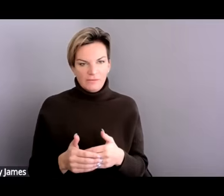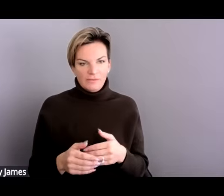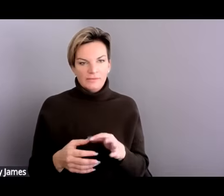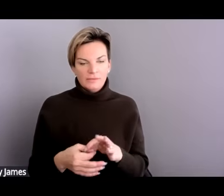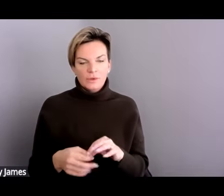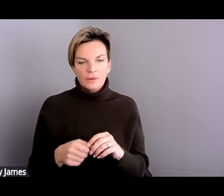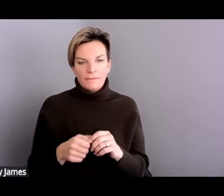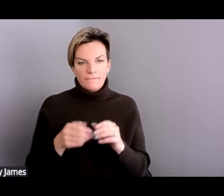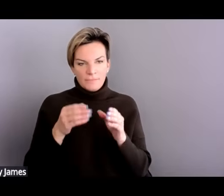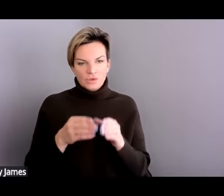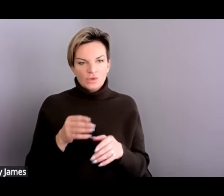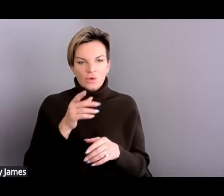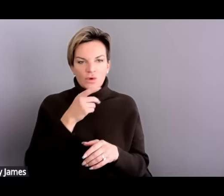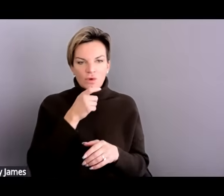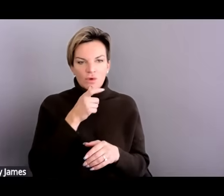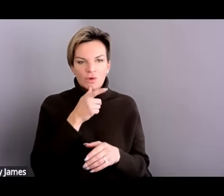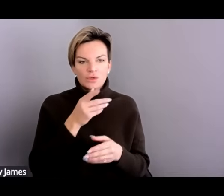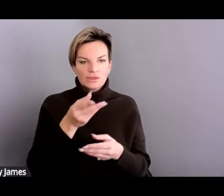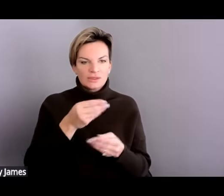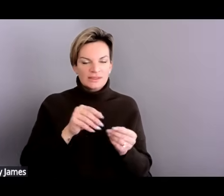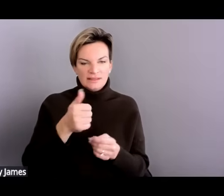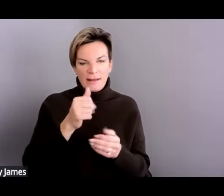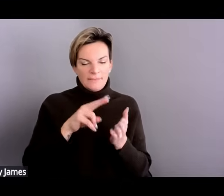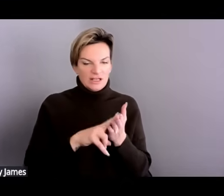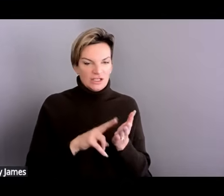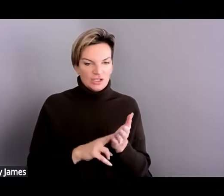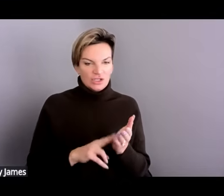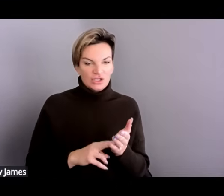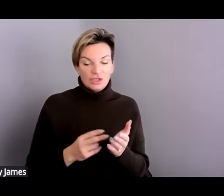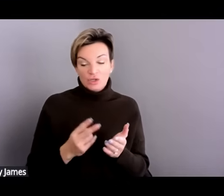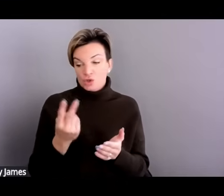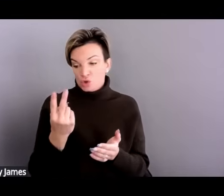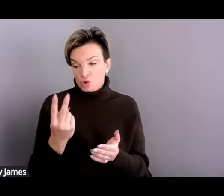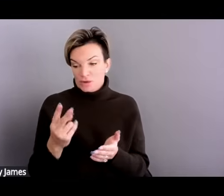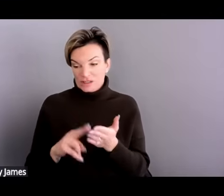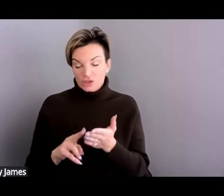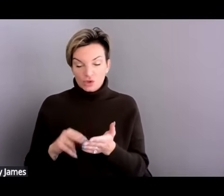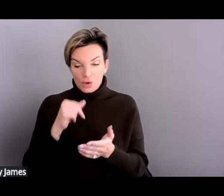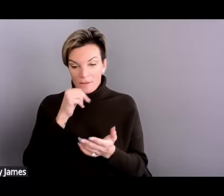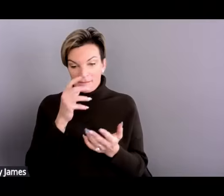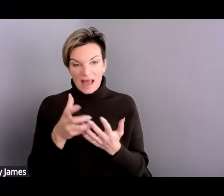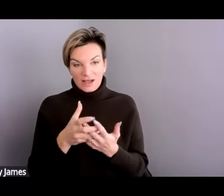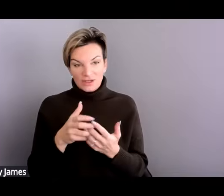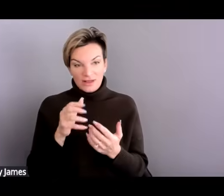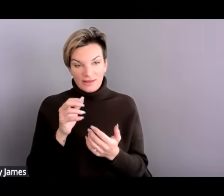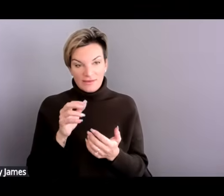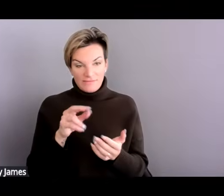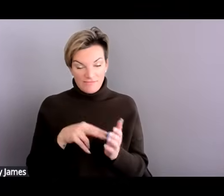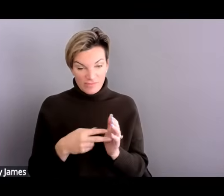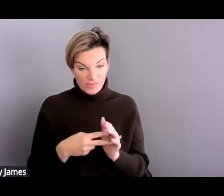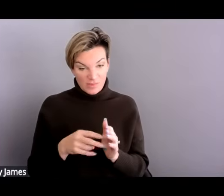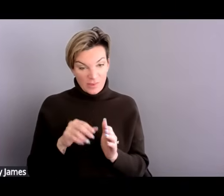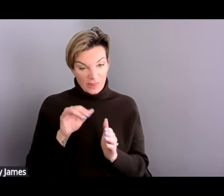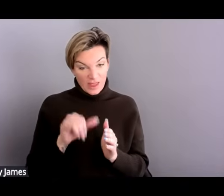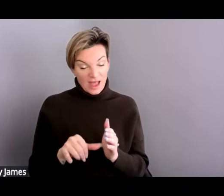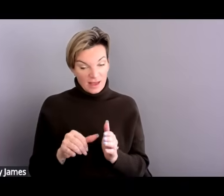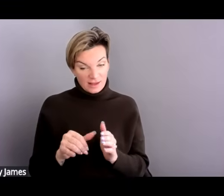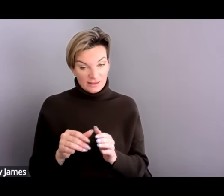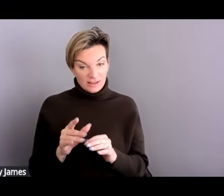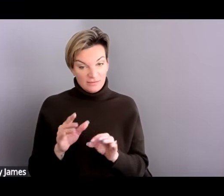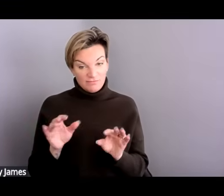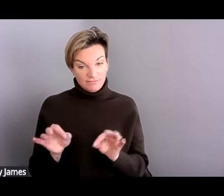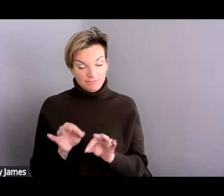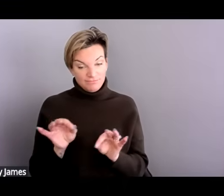person that circulated 10 petitions and 2 of the signatures don't match. Somehow that's a lesser quality of proof